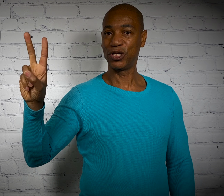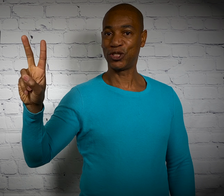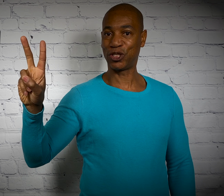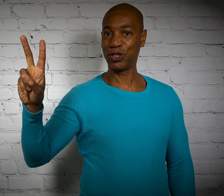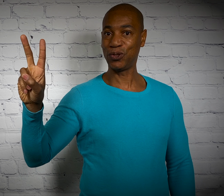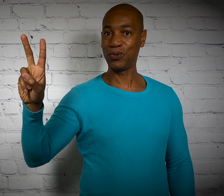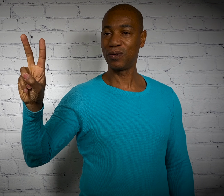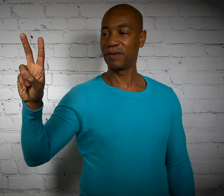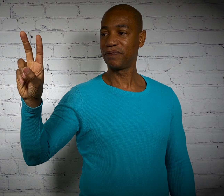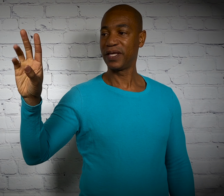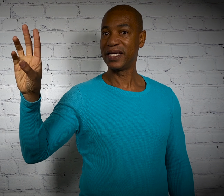62,